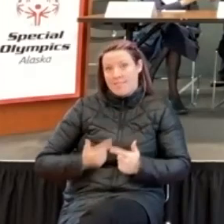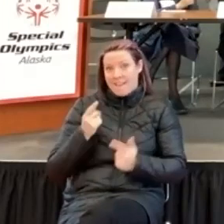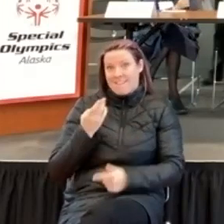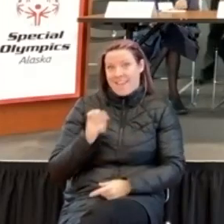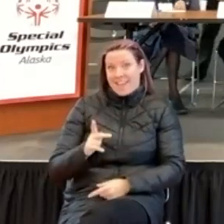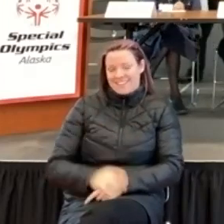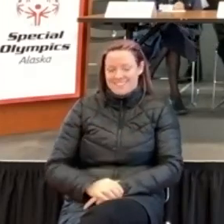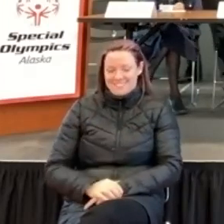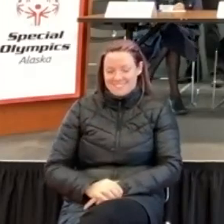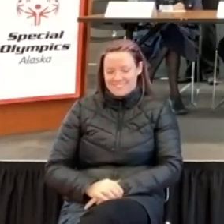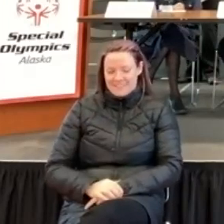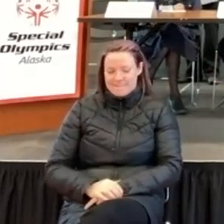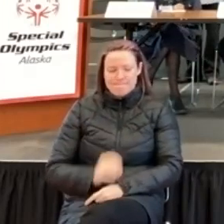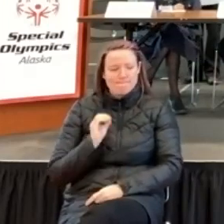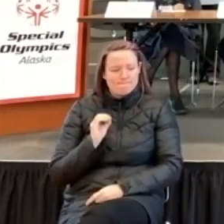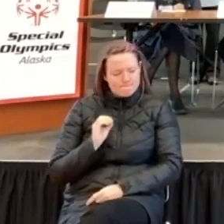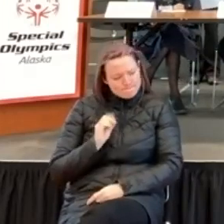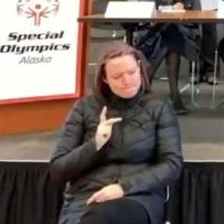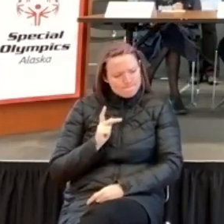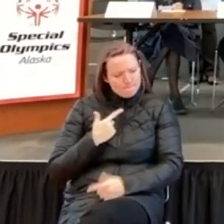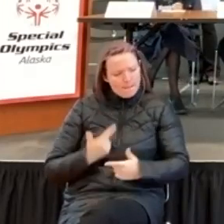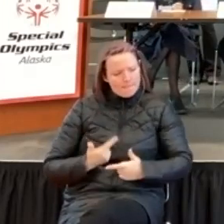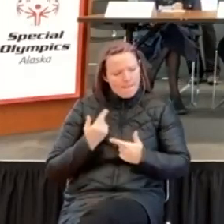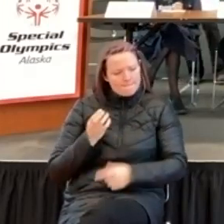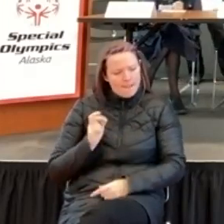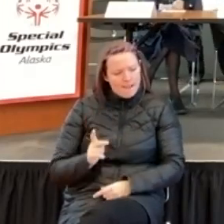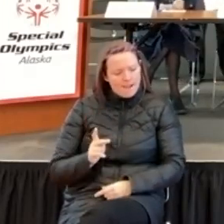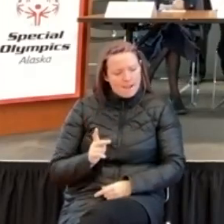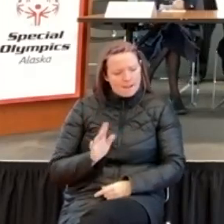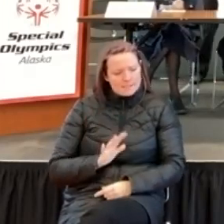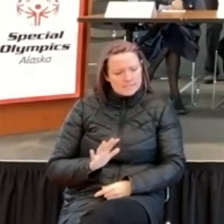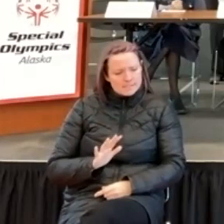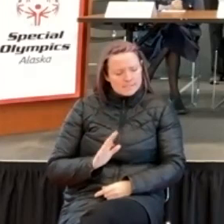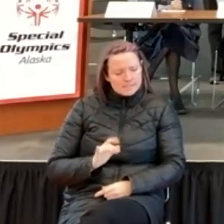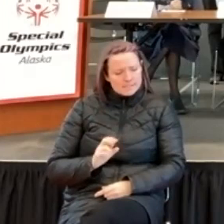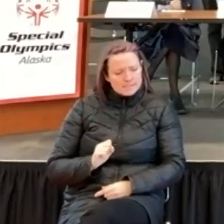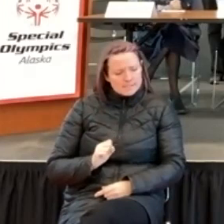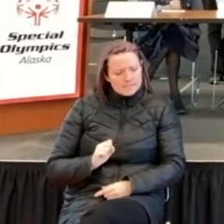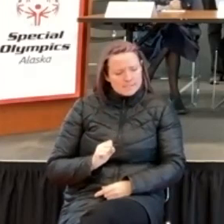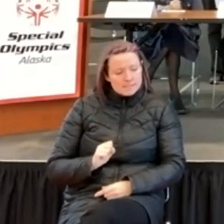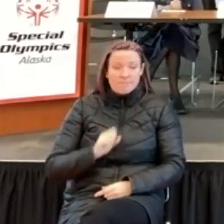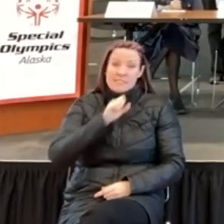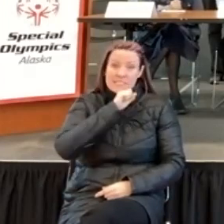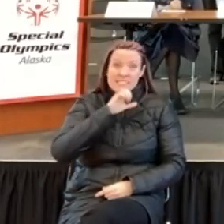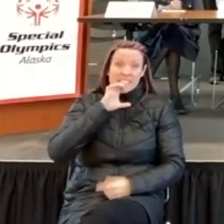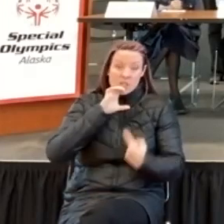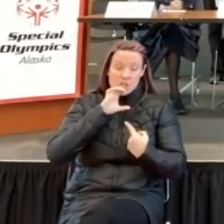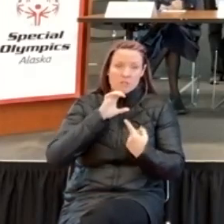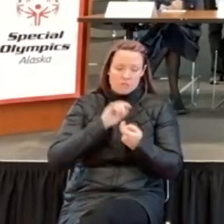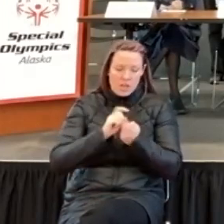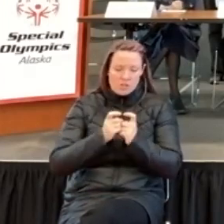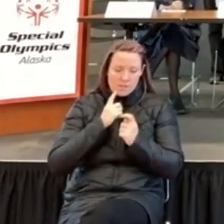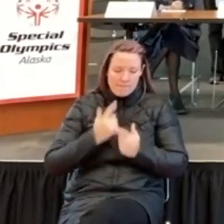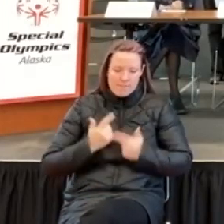hacks. Okay, my life hacks have been about changes as a senior and aging.